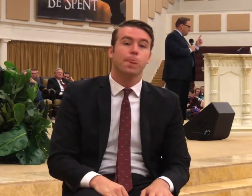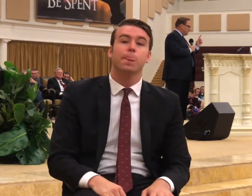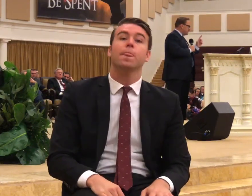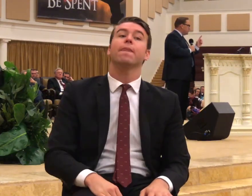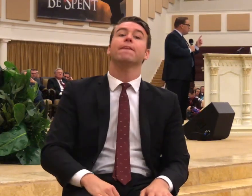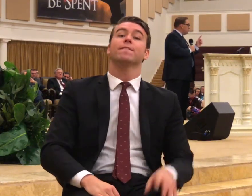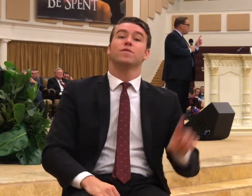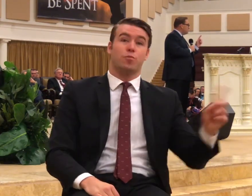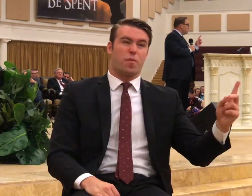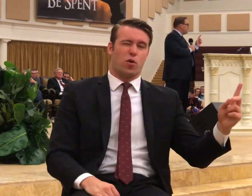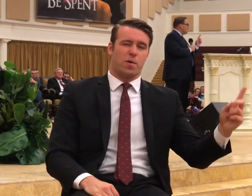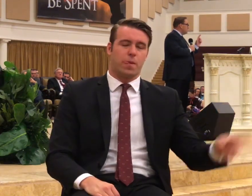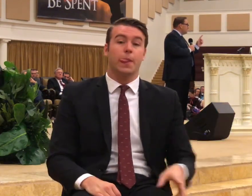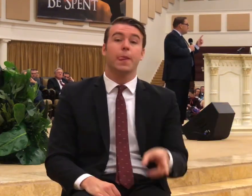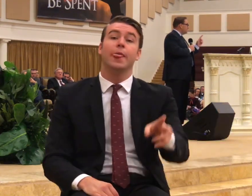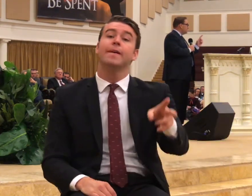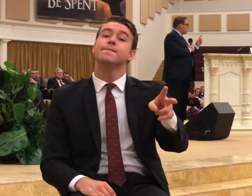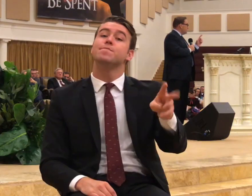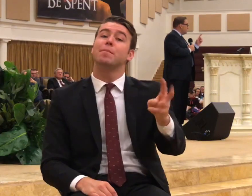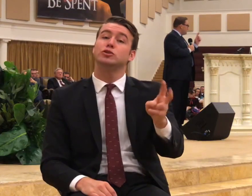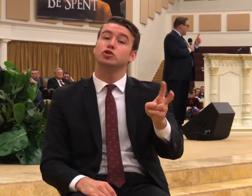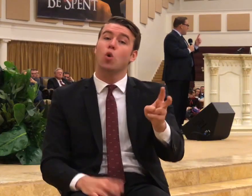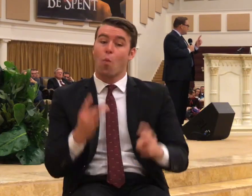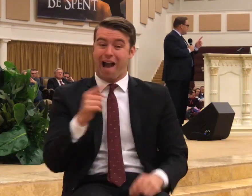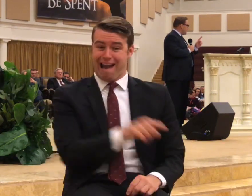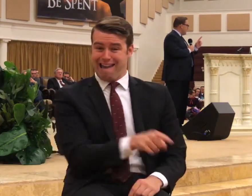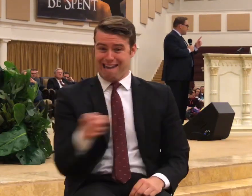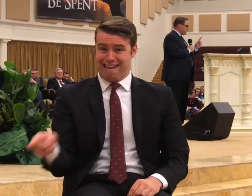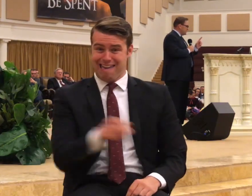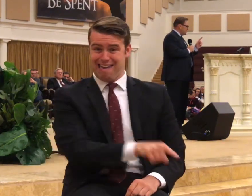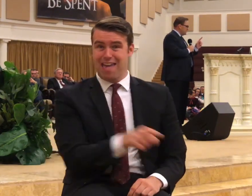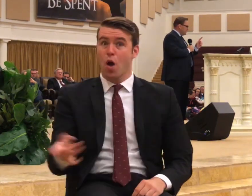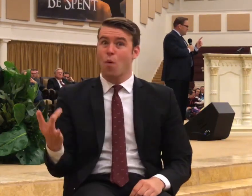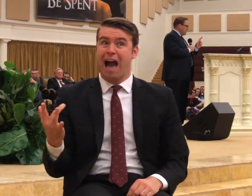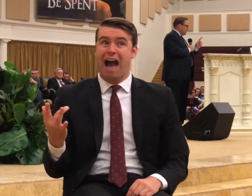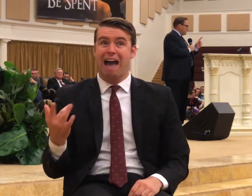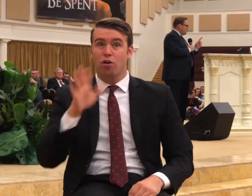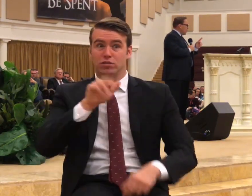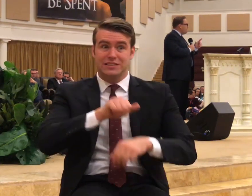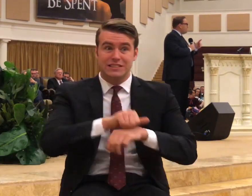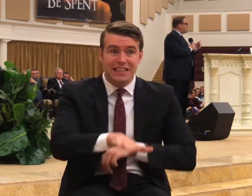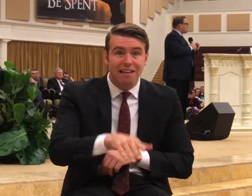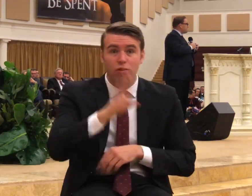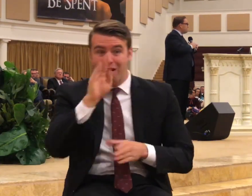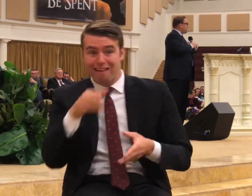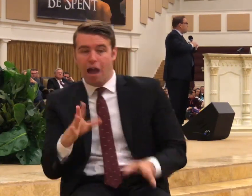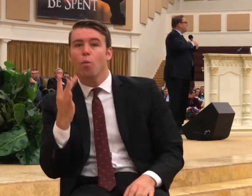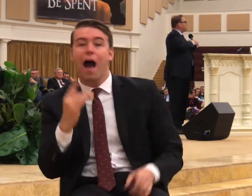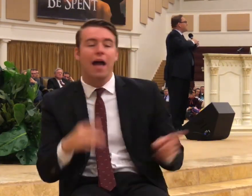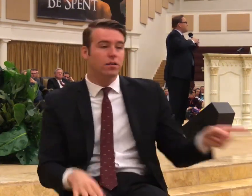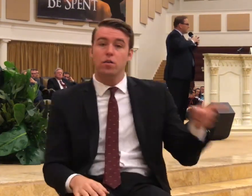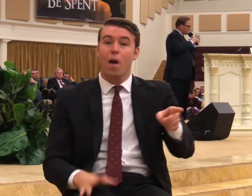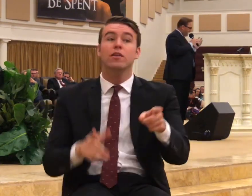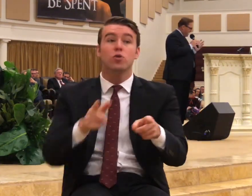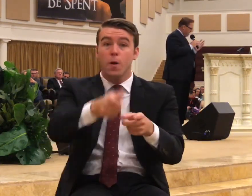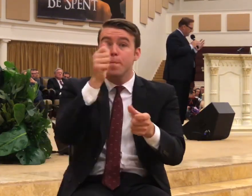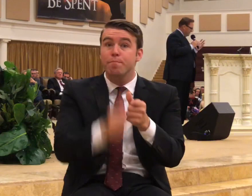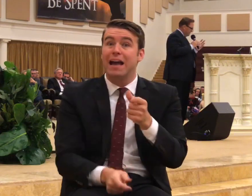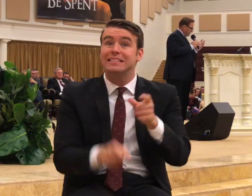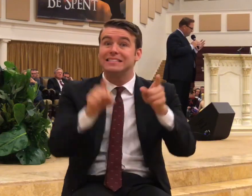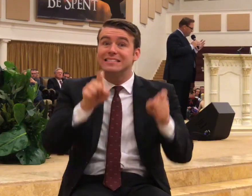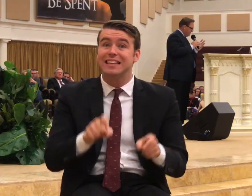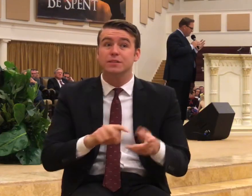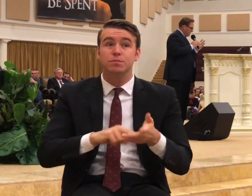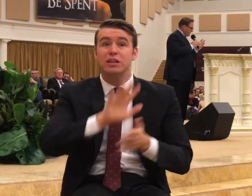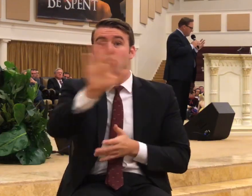number one. Number two, if you pass the test, your potential is then expanded.